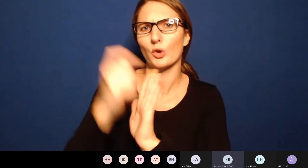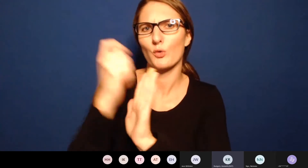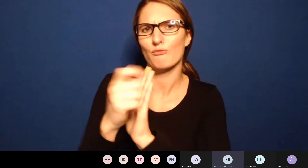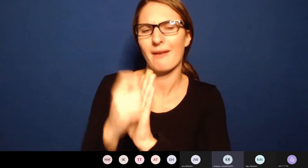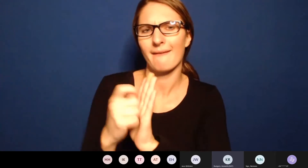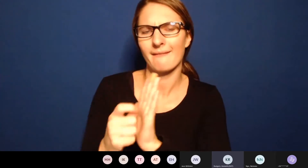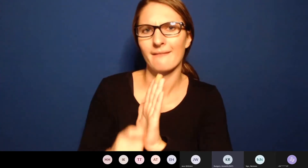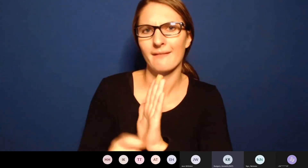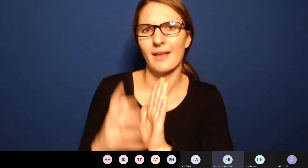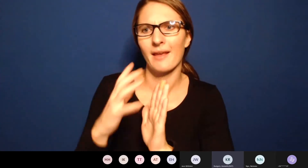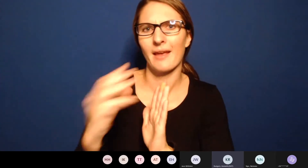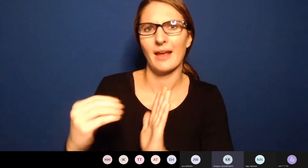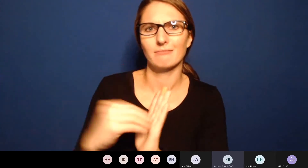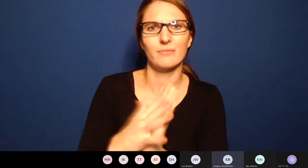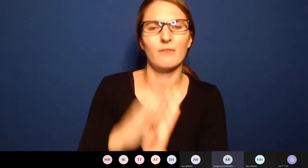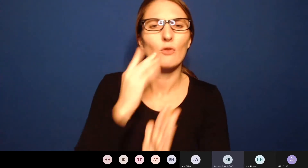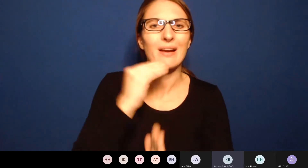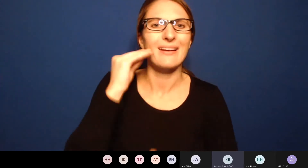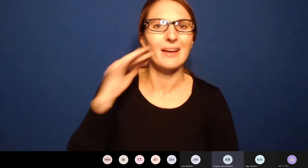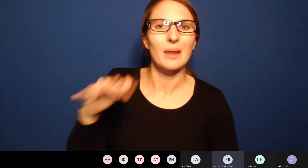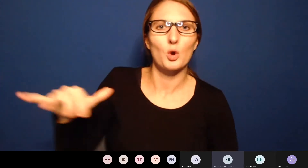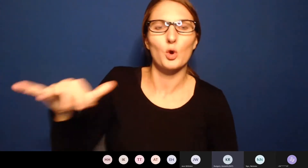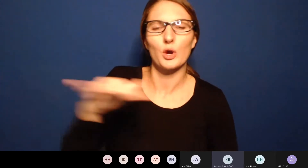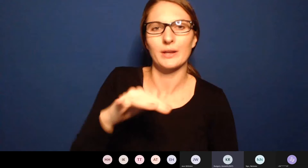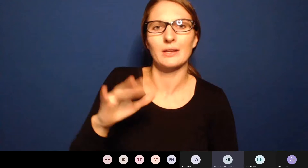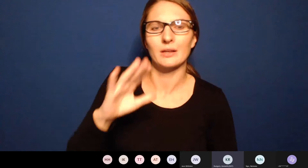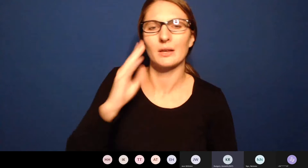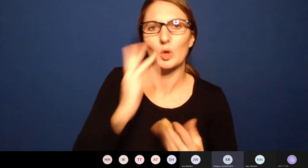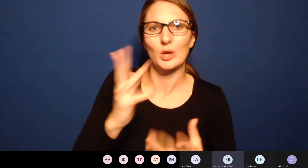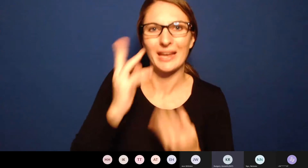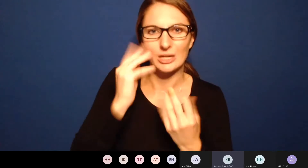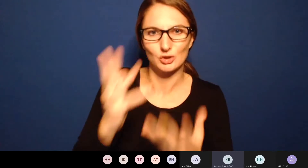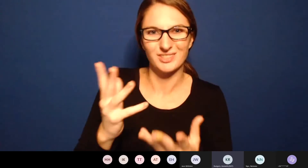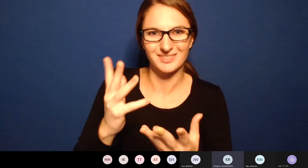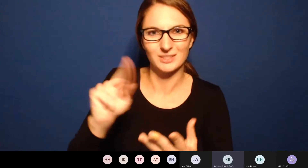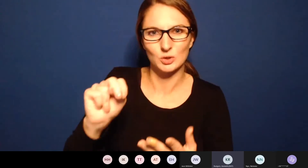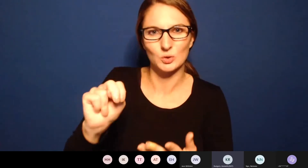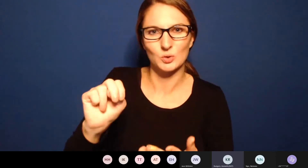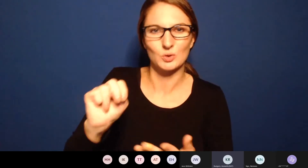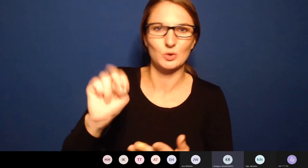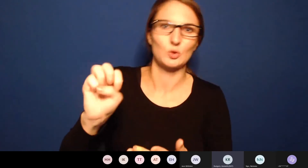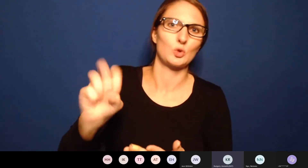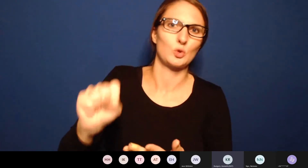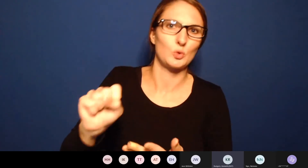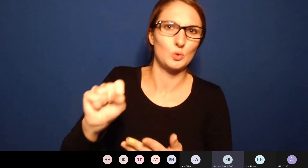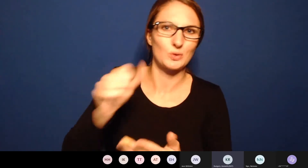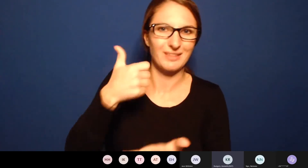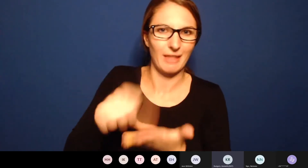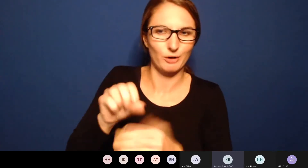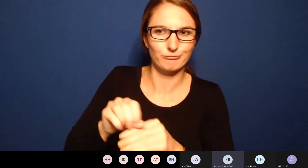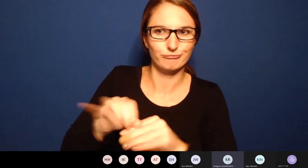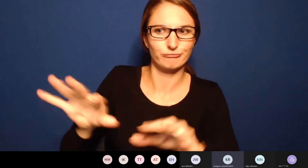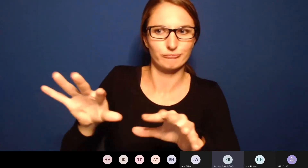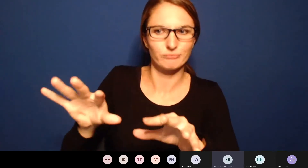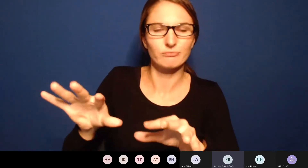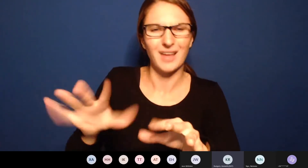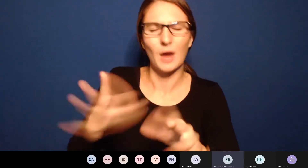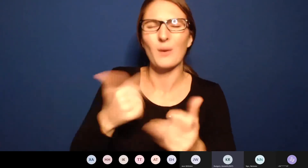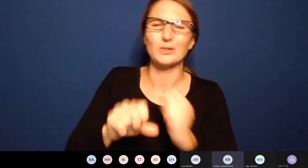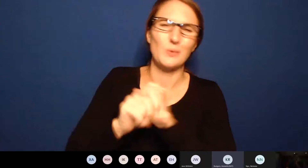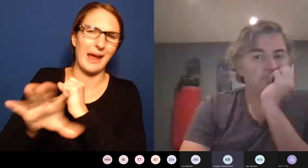in the neighborhood community relations newsletter that goes out for the city, advertising the same thing. I really want